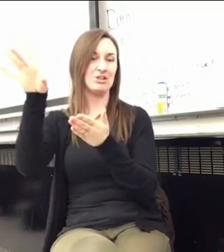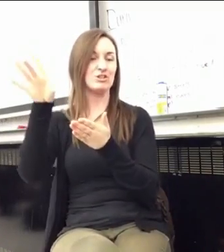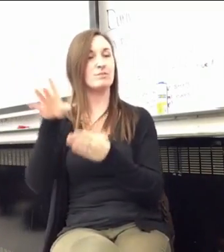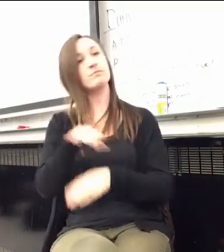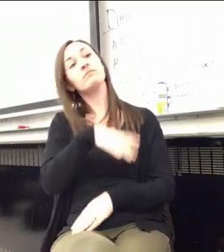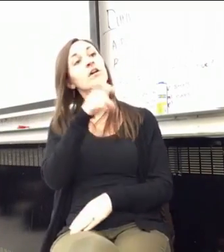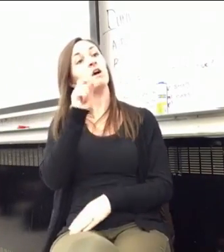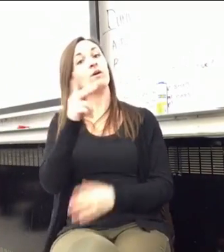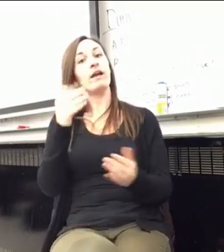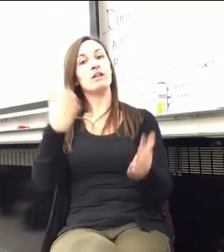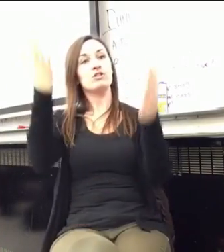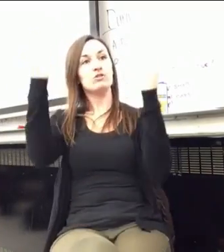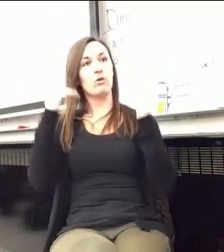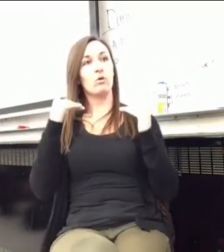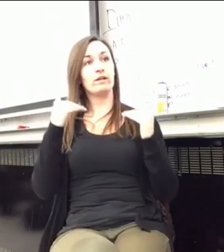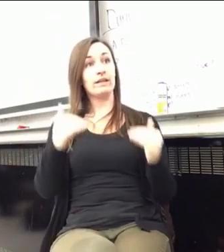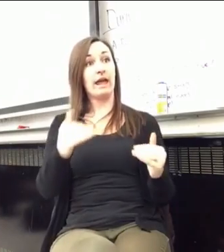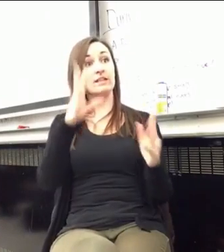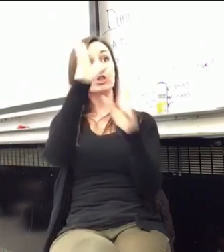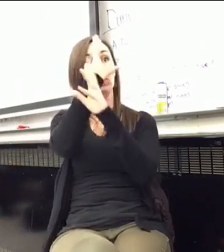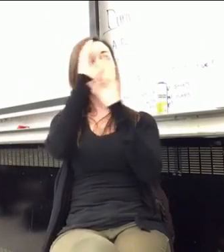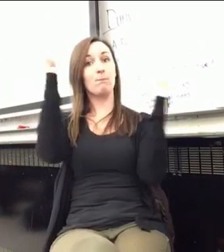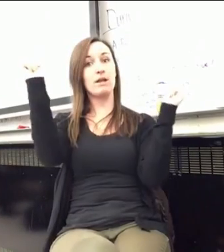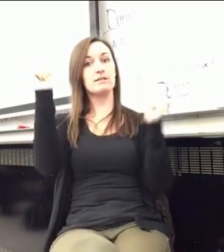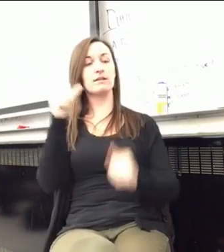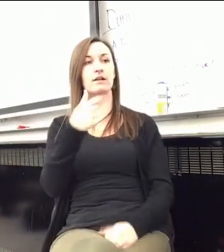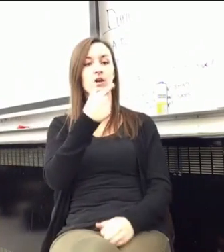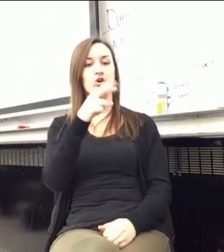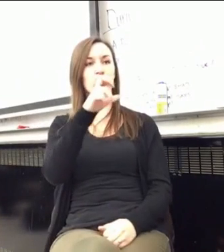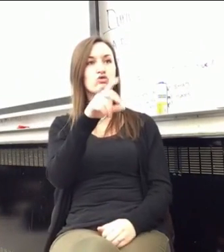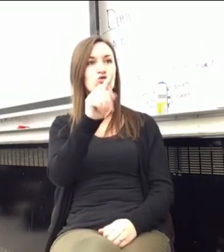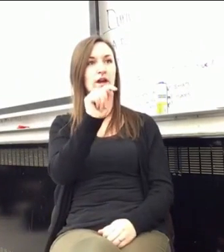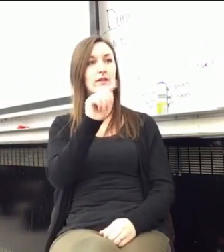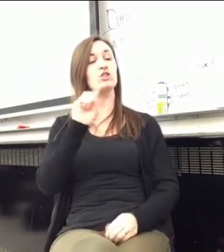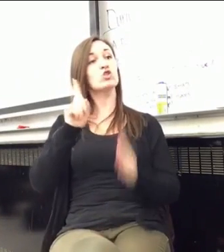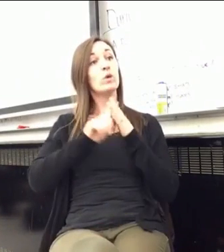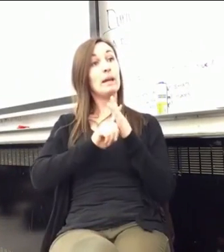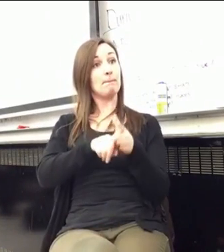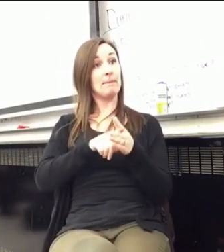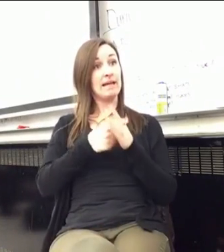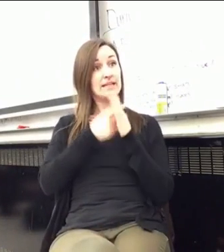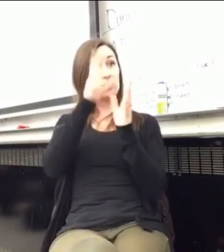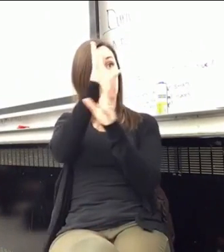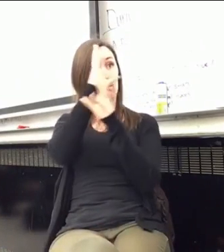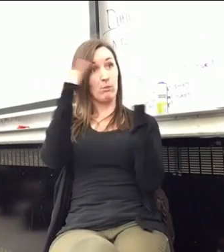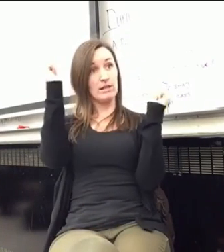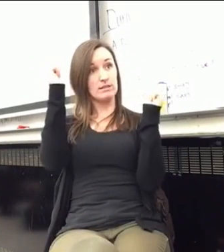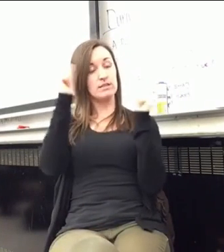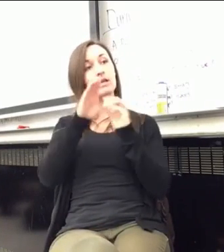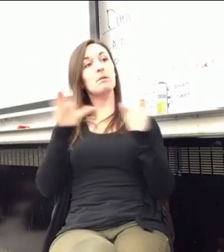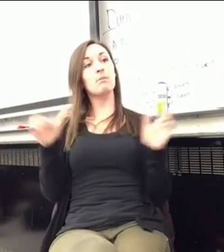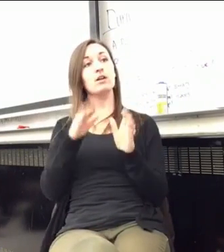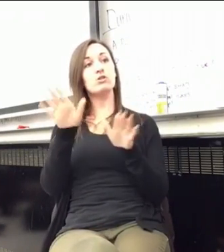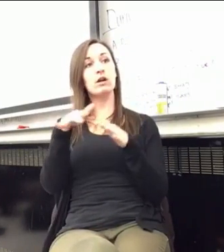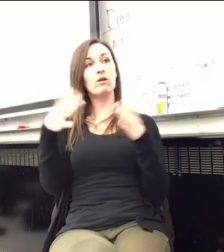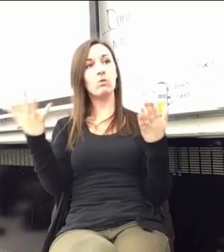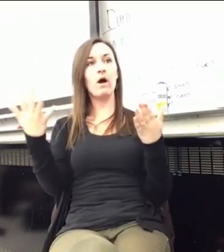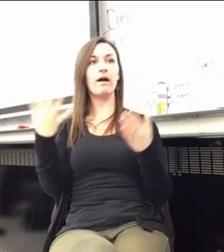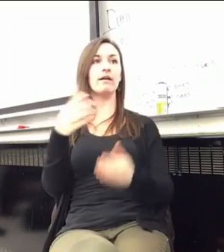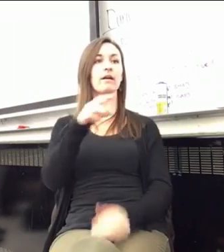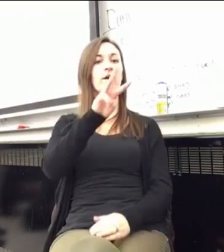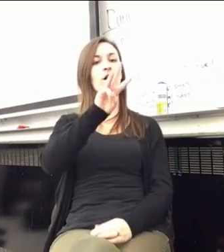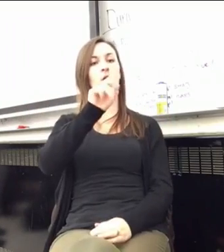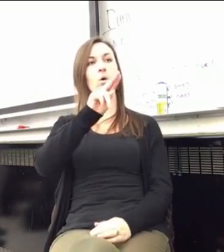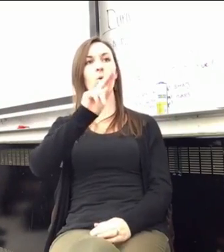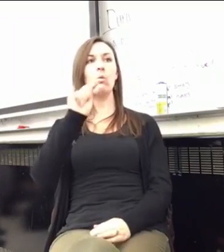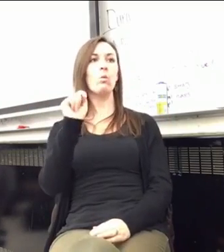going to be Ulysses S. Grant. Now, Ulysses S. Grant begins the presidency by doing this thing called waving the bloody shirt. So